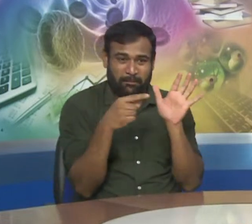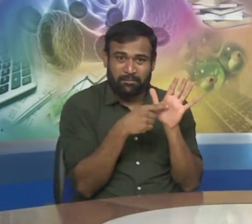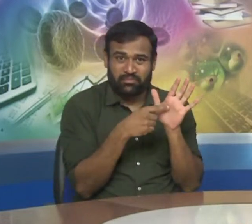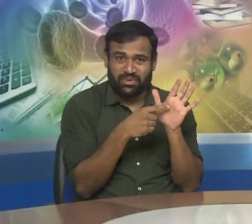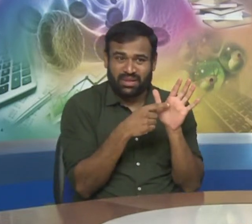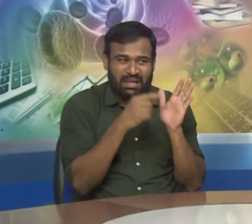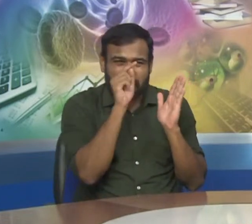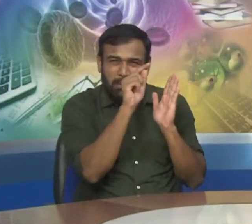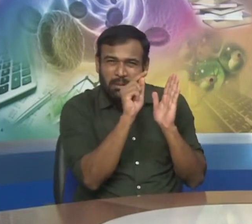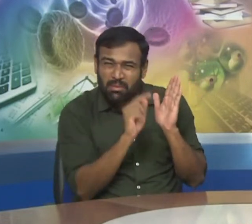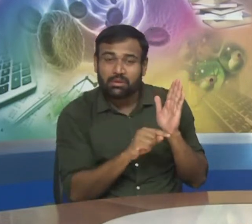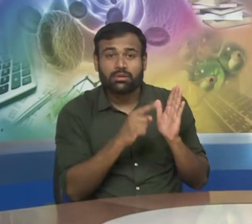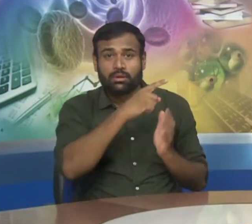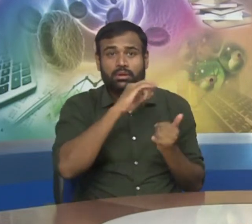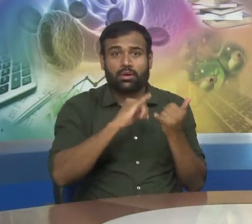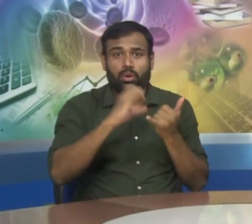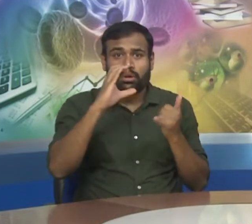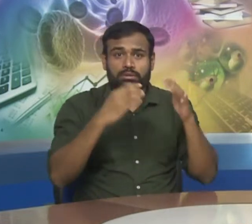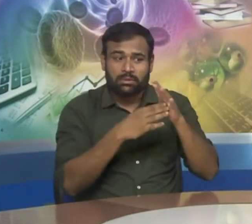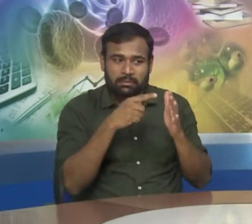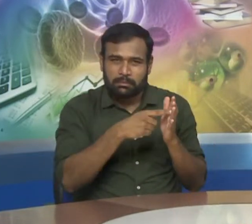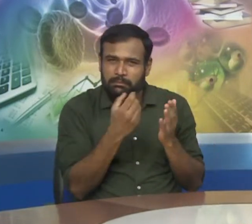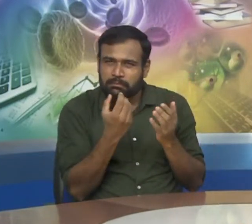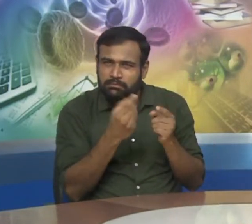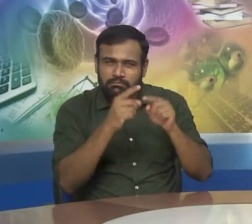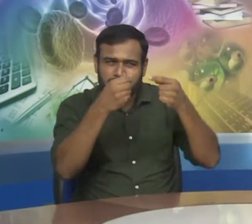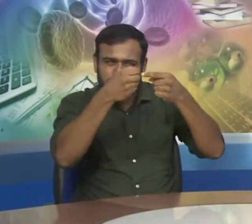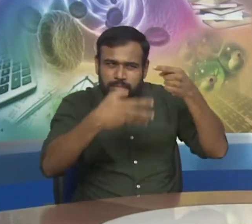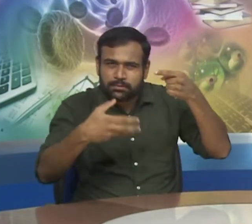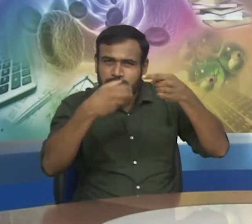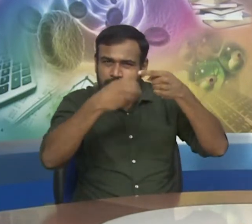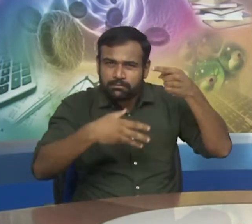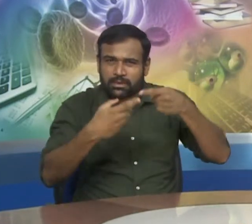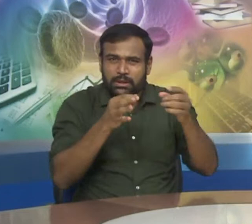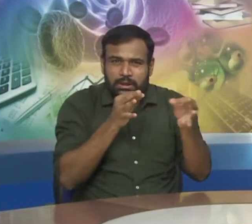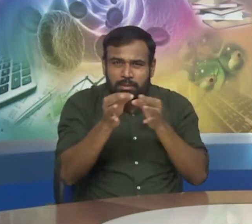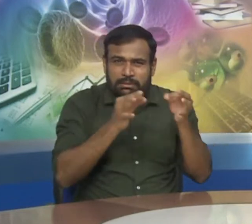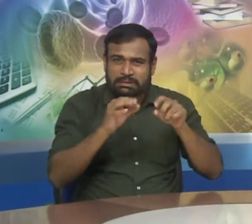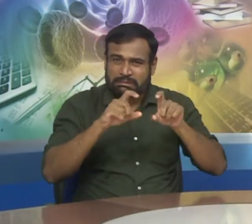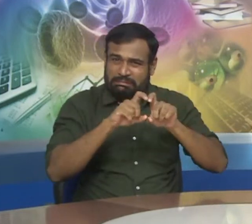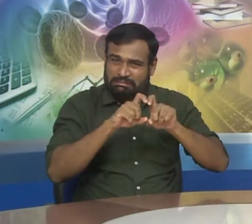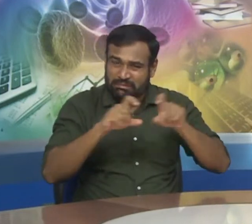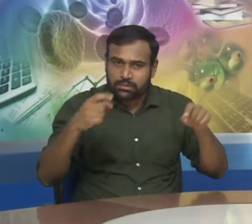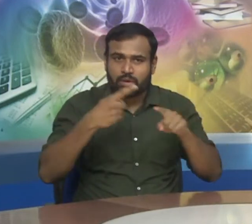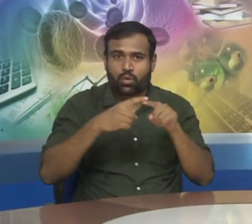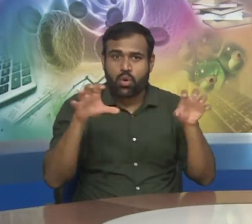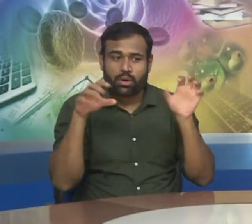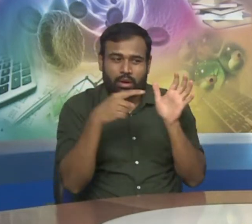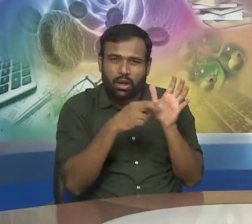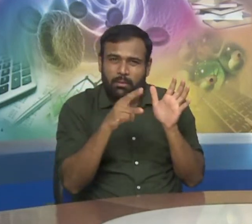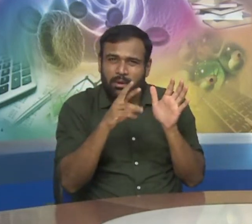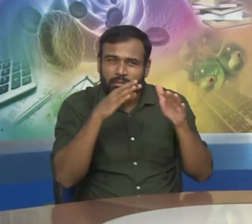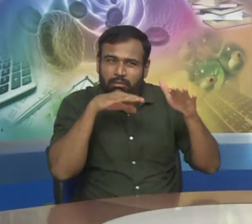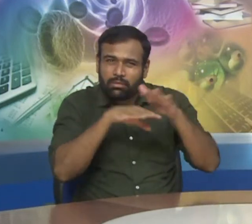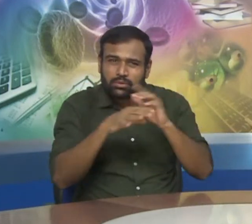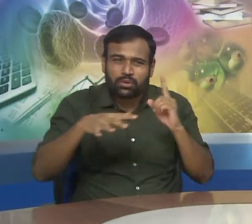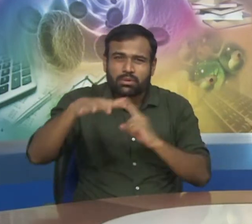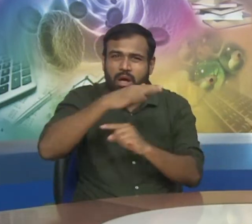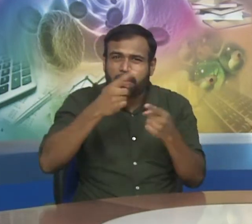It has given several new interpretations to the constitutional provisions. Thus, it has protected as well